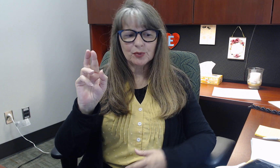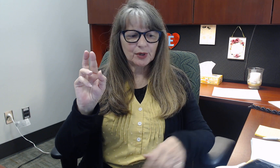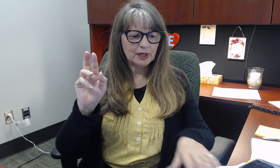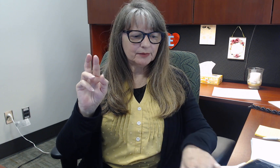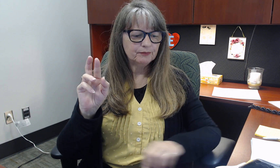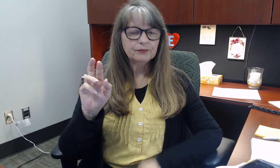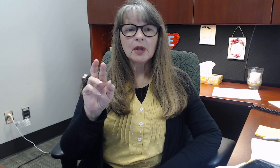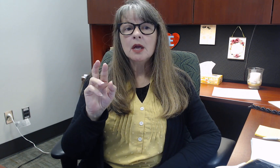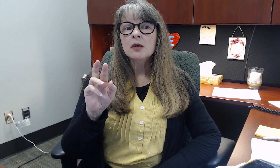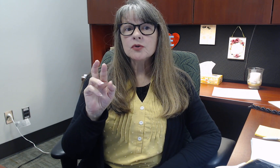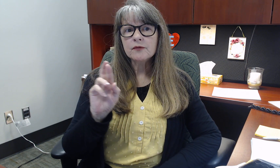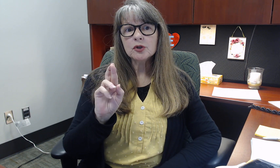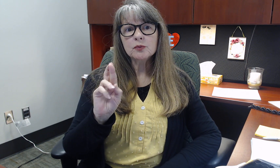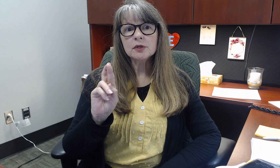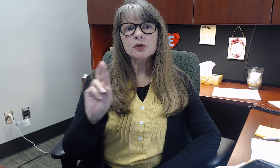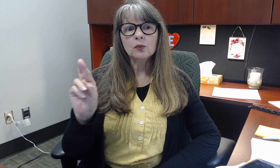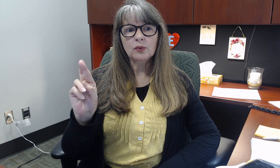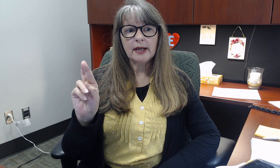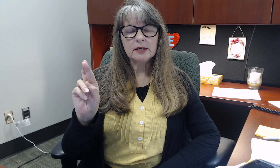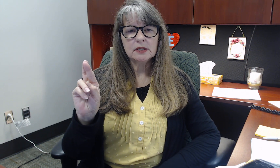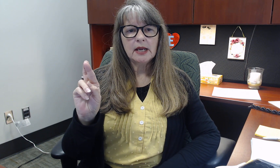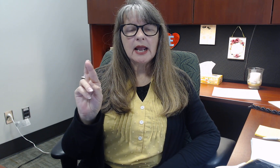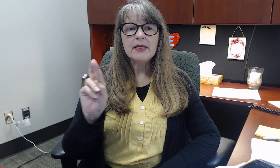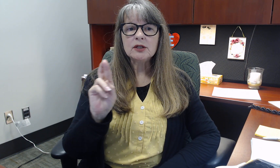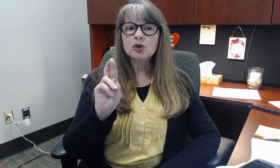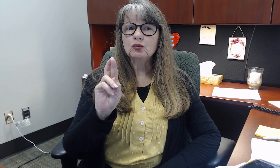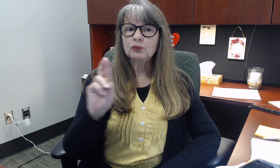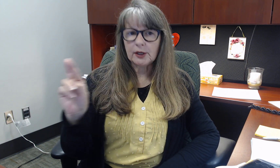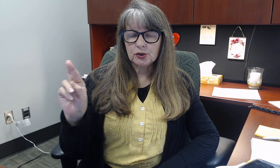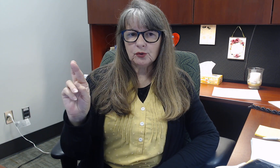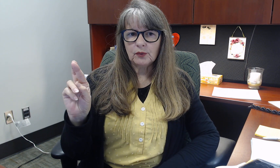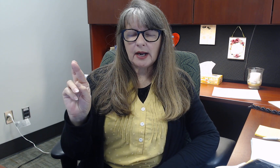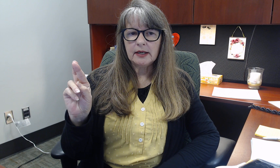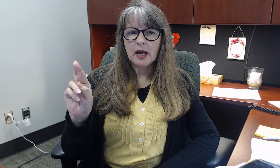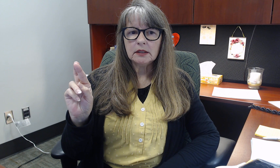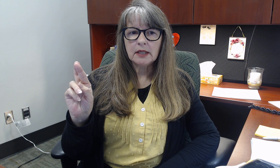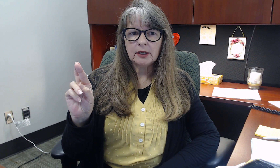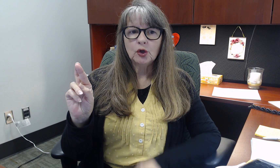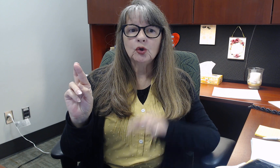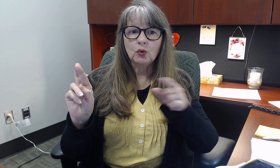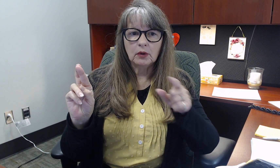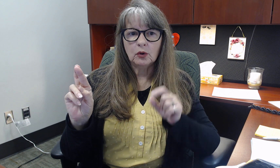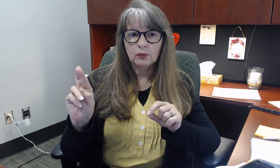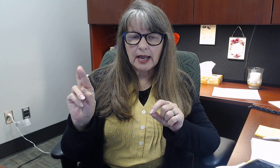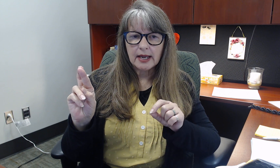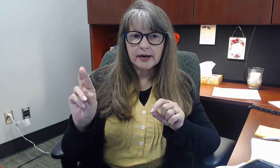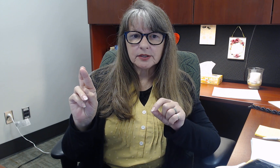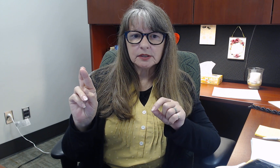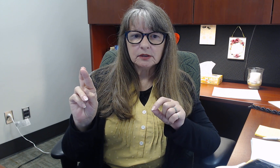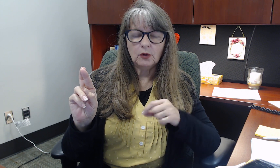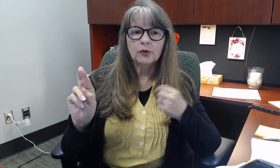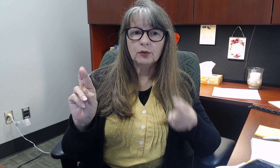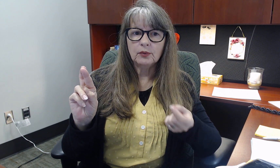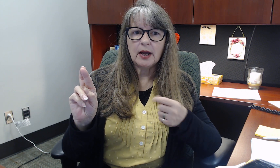it. So the first one is right, and that's directional right, not like you're correct or you're right.